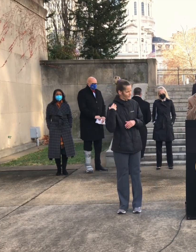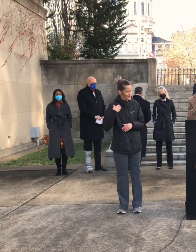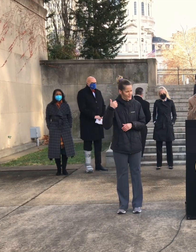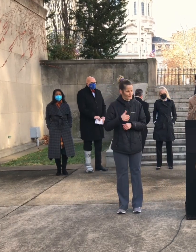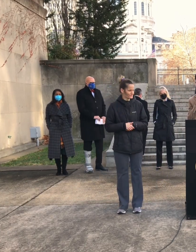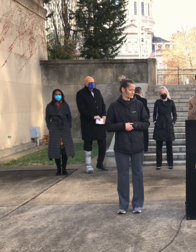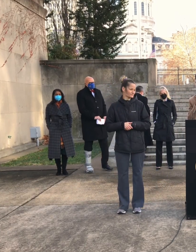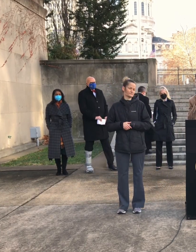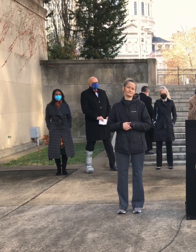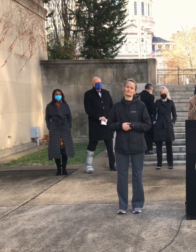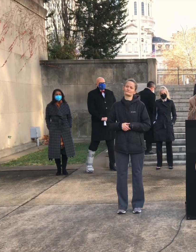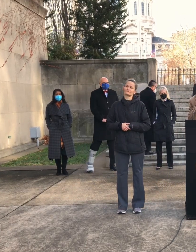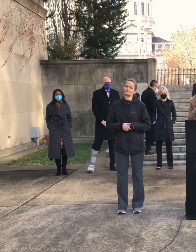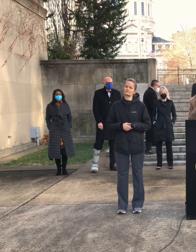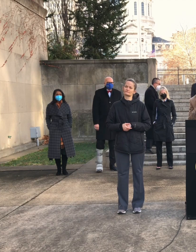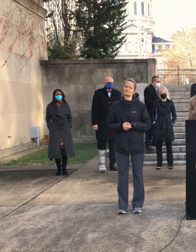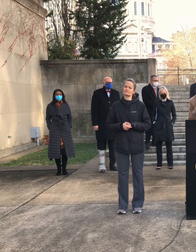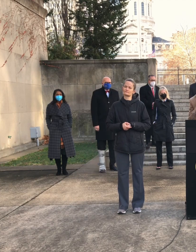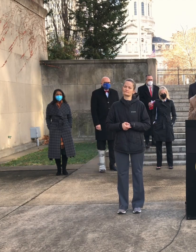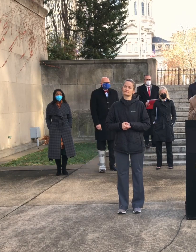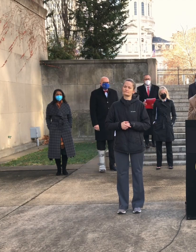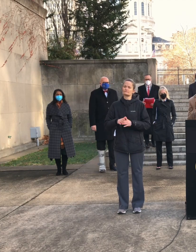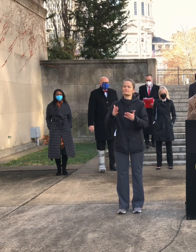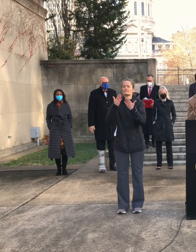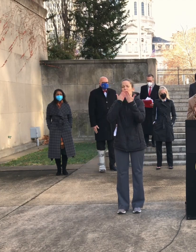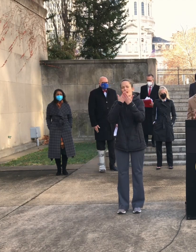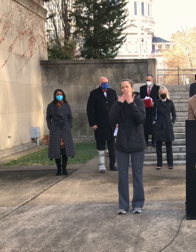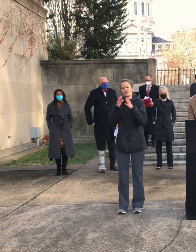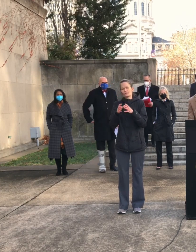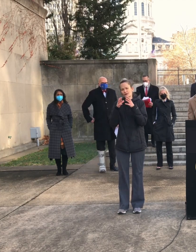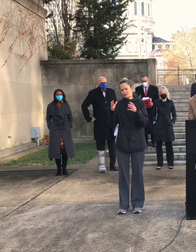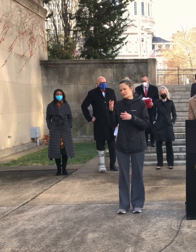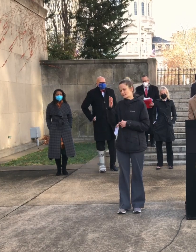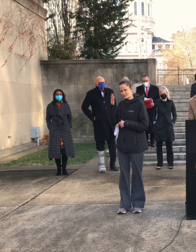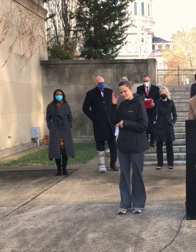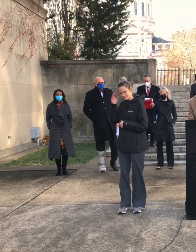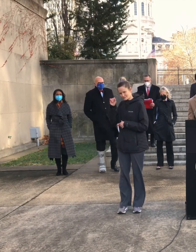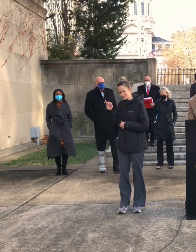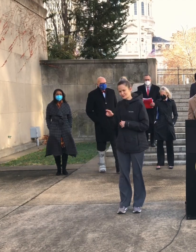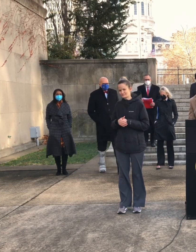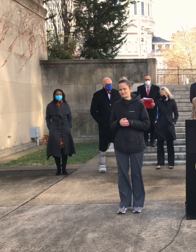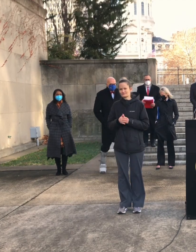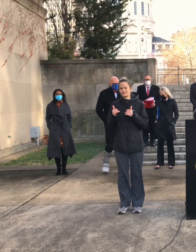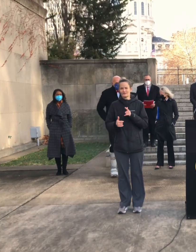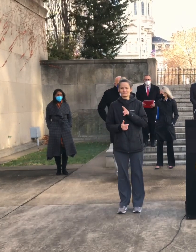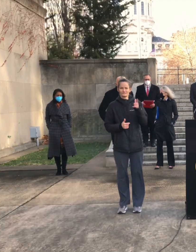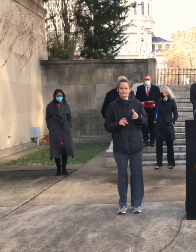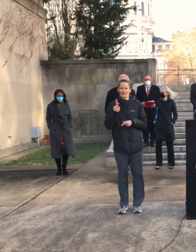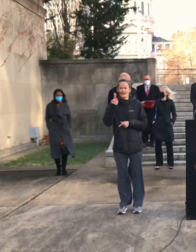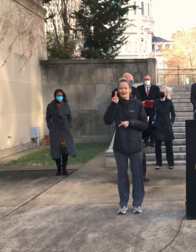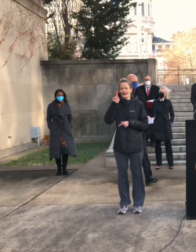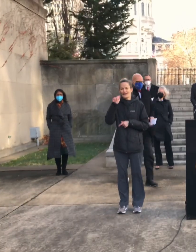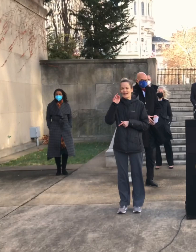Thank you. Thank you very much, sir. Now we will hear from Kevin Sowers from Johns Hopkins.